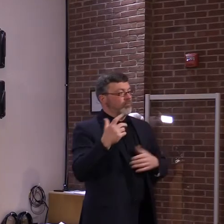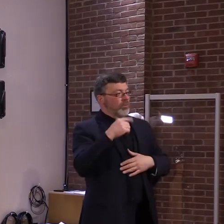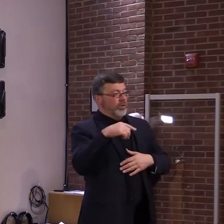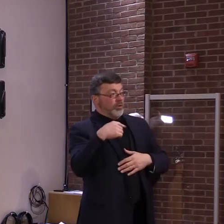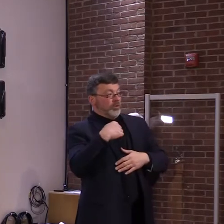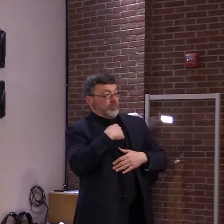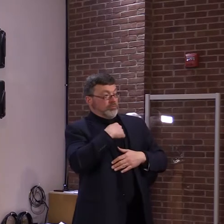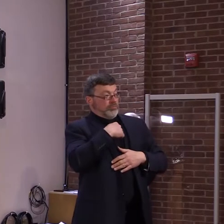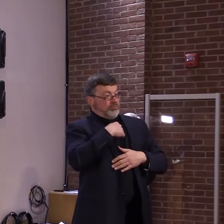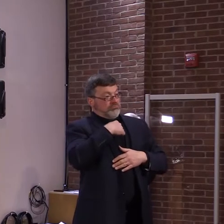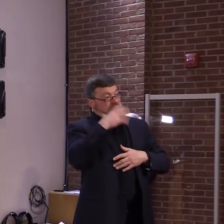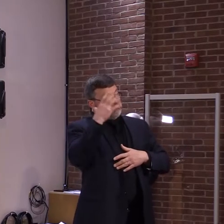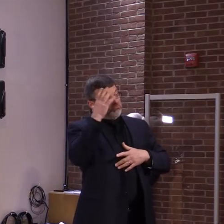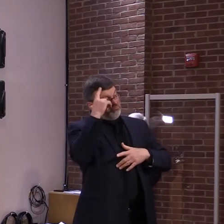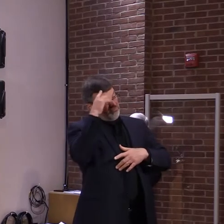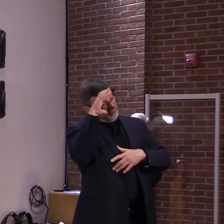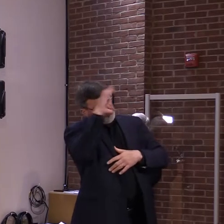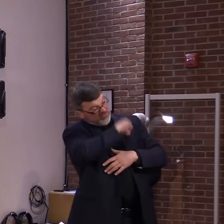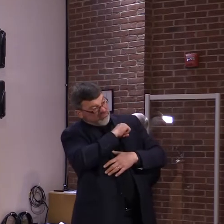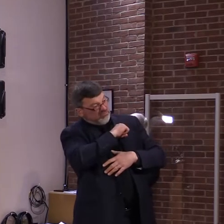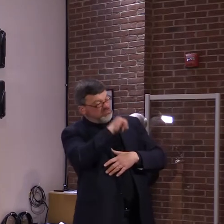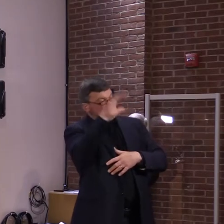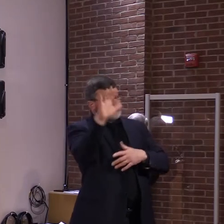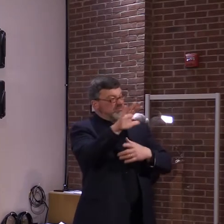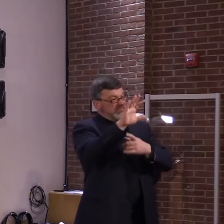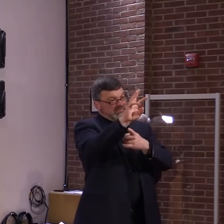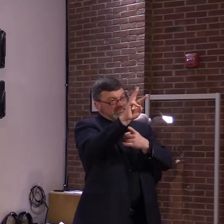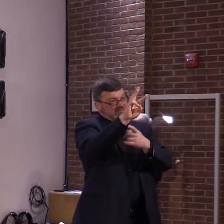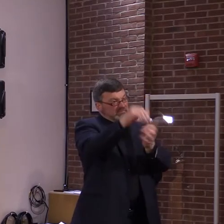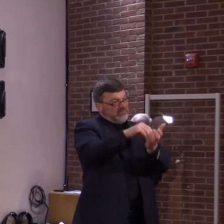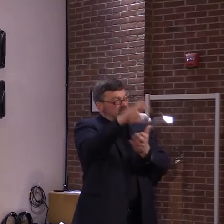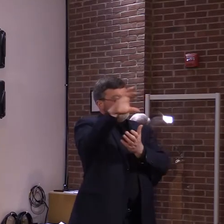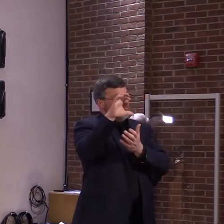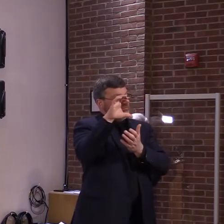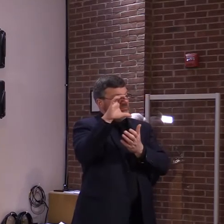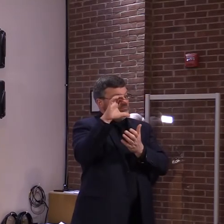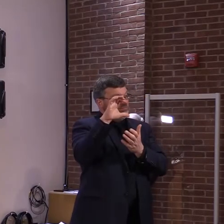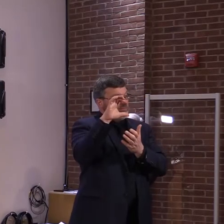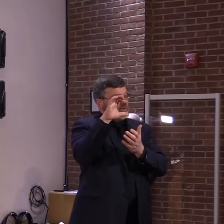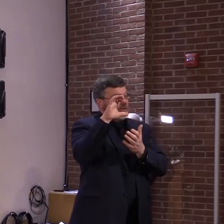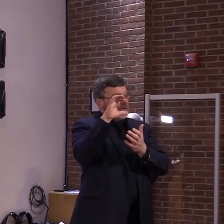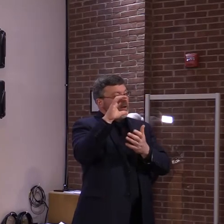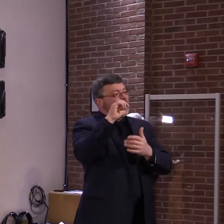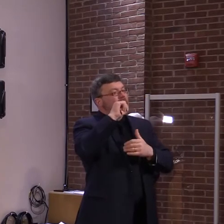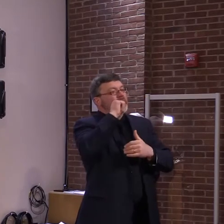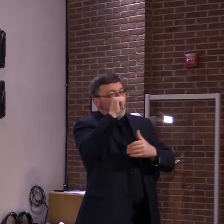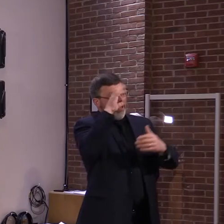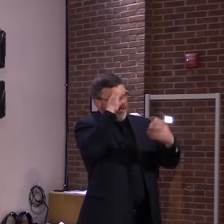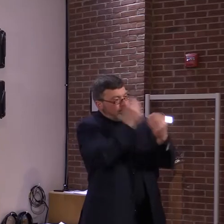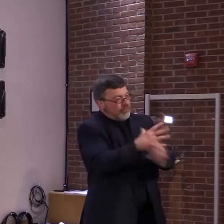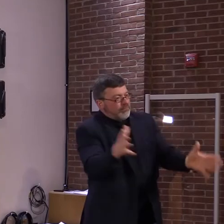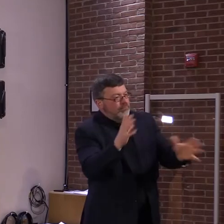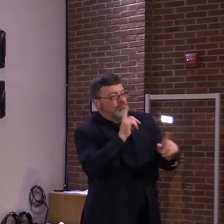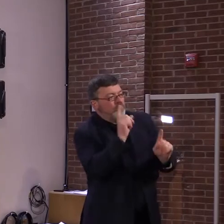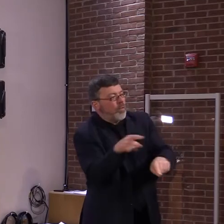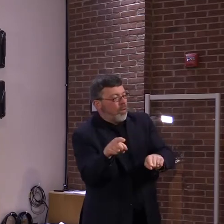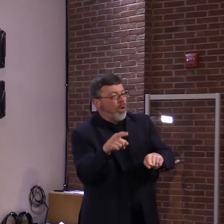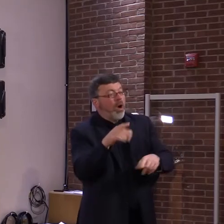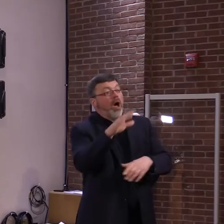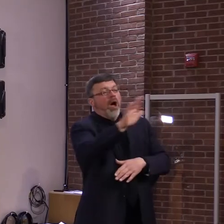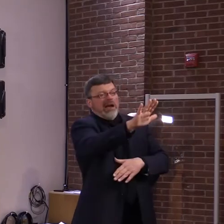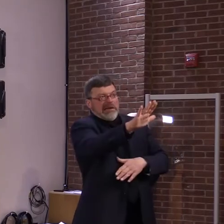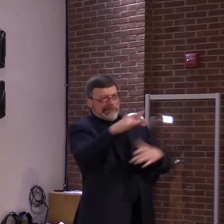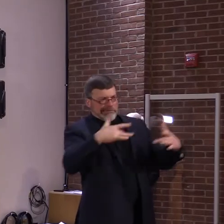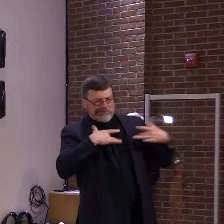doses will not be published on the dashboard until Saturday. Thank you for your patience, and now I'll turn it back